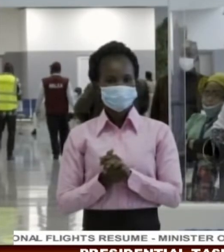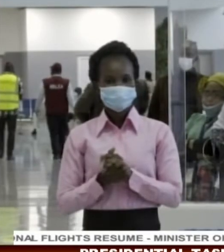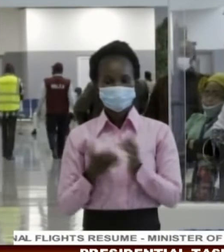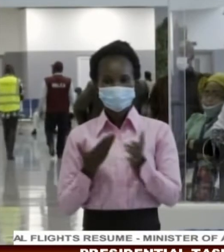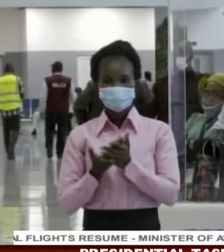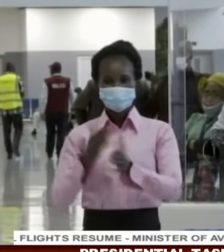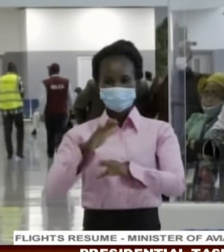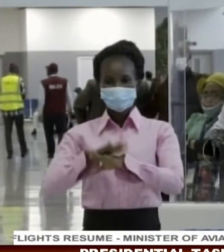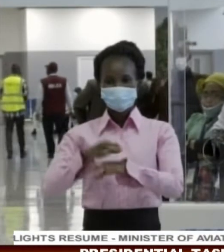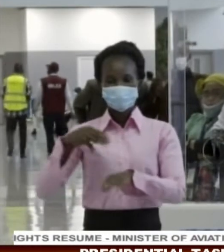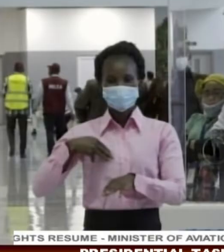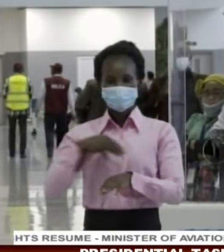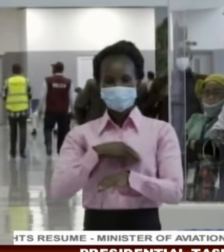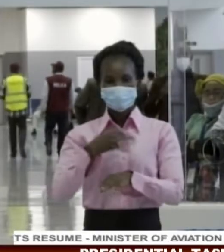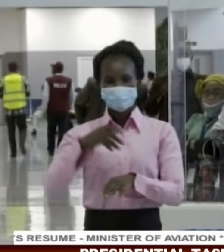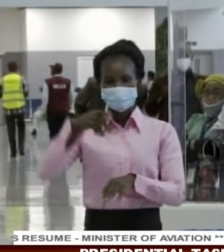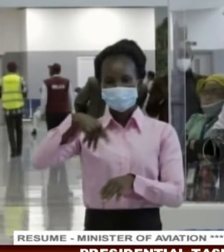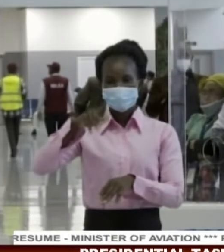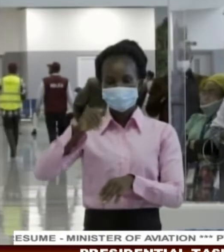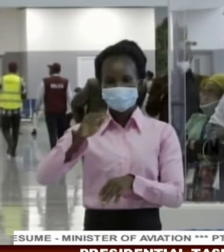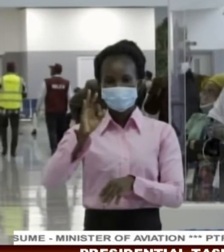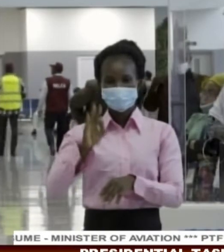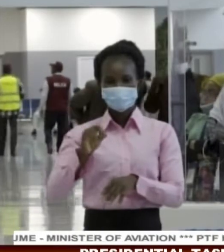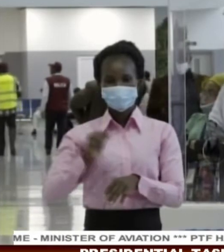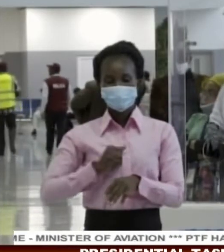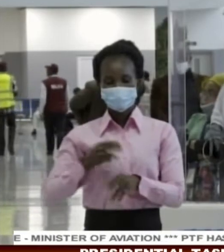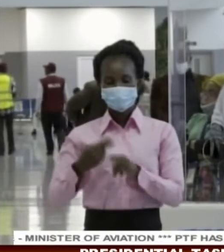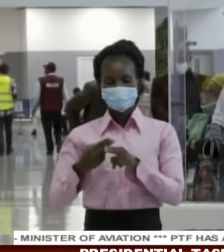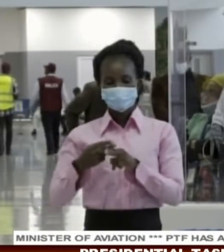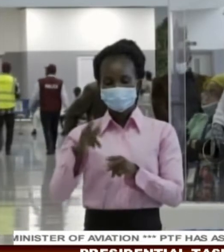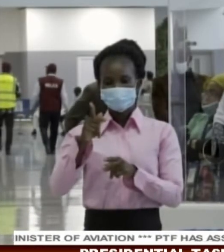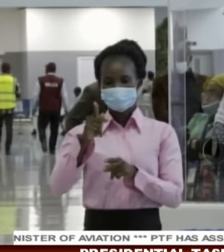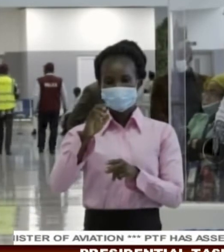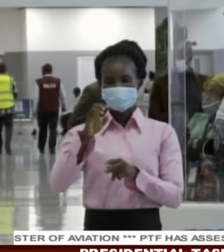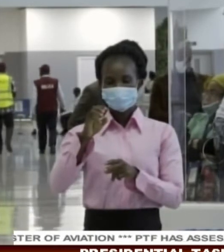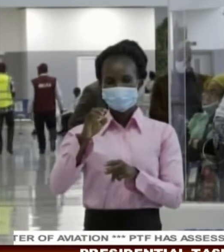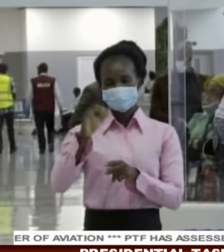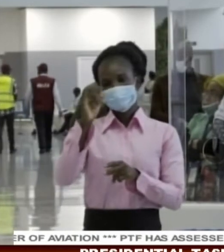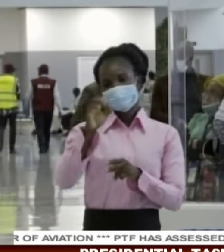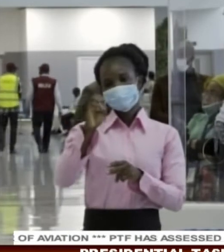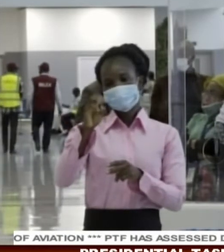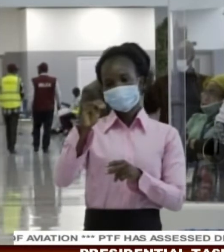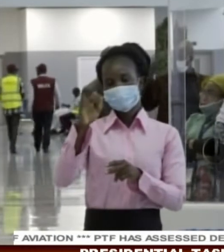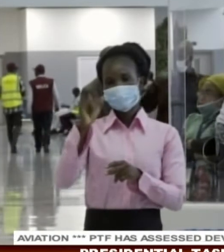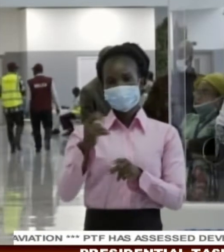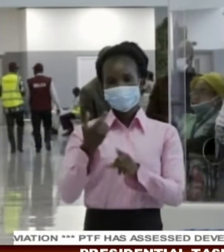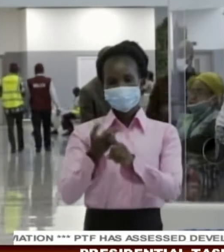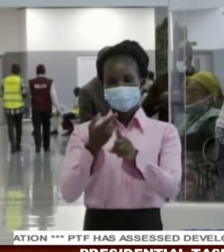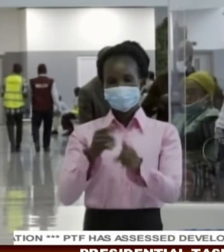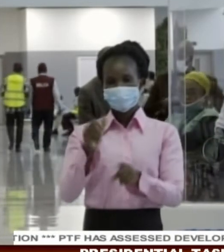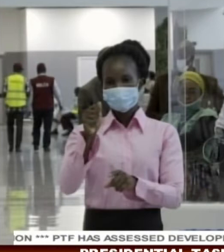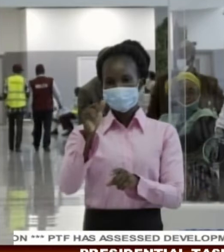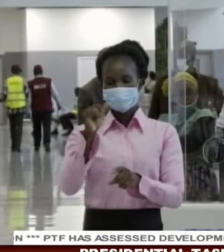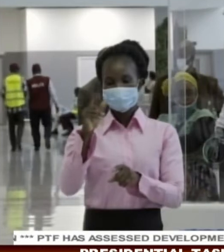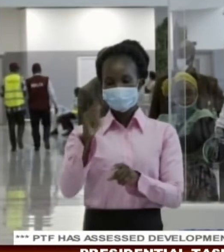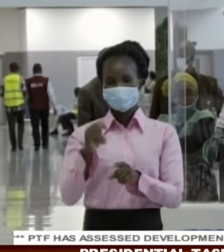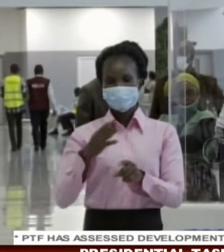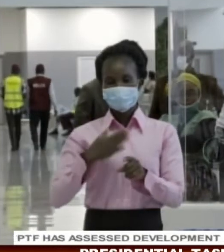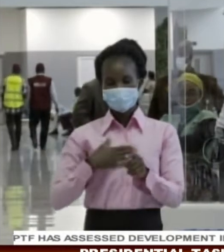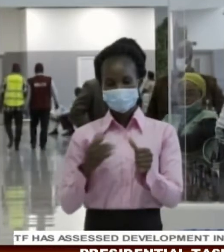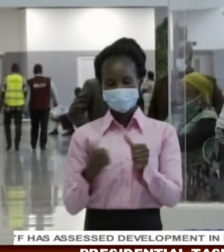Good evening, members of the PTF. My name is Yemi Adebayo from AIT. My first question is to the